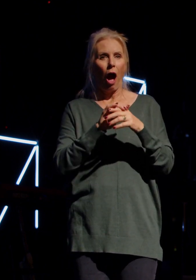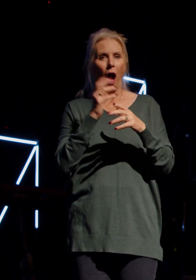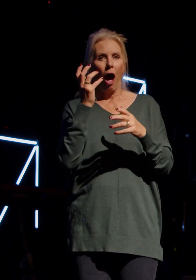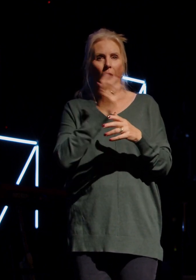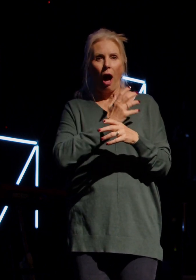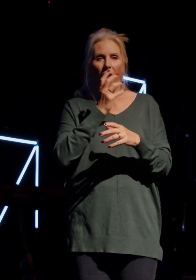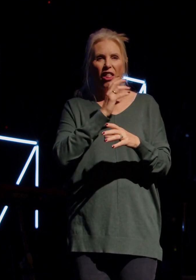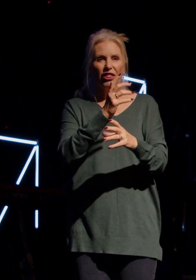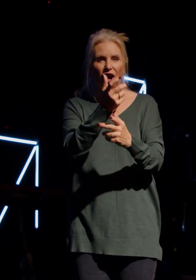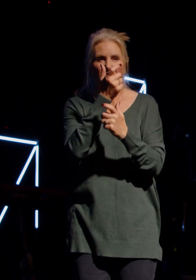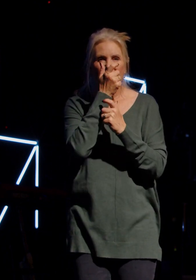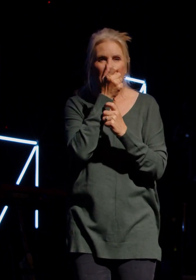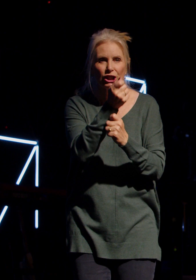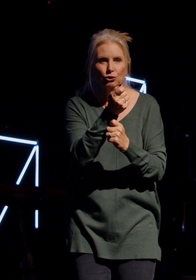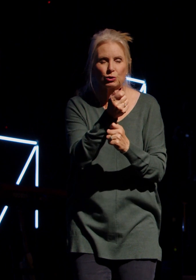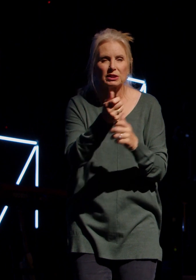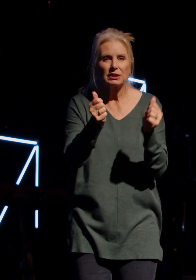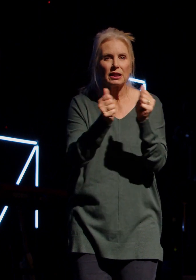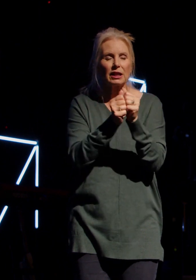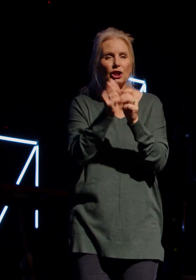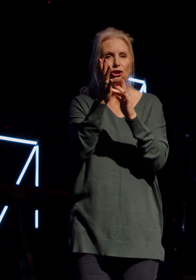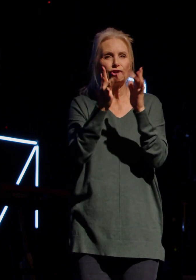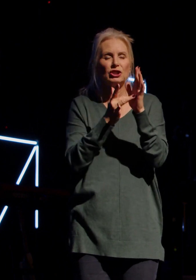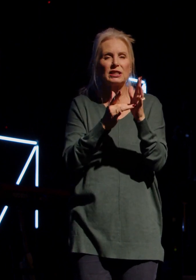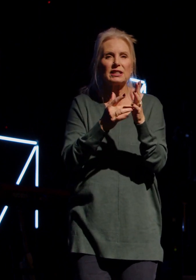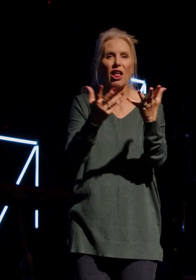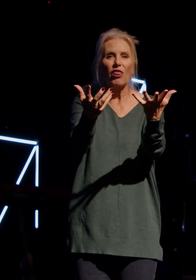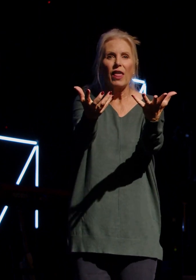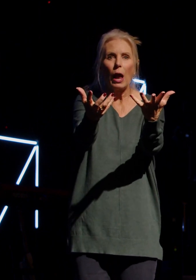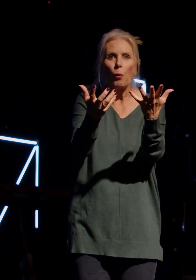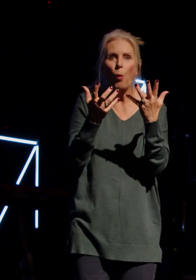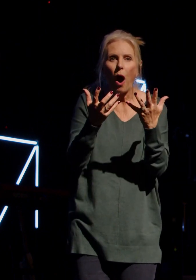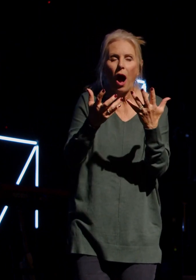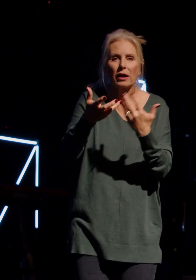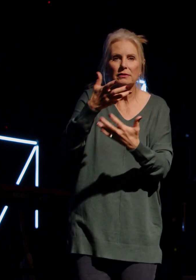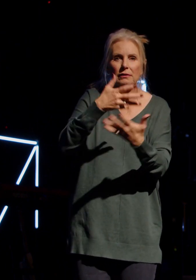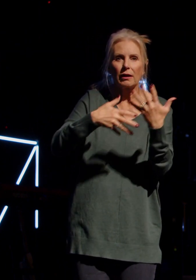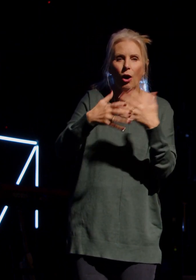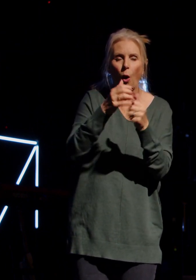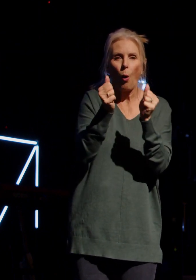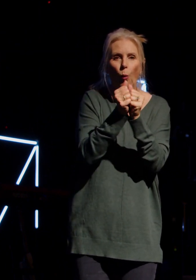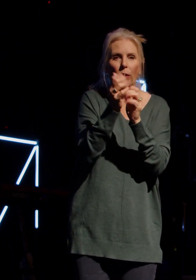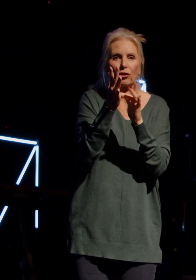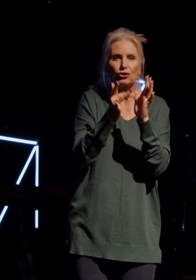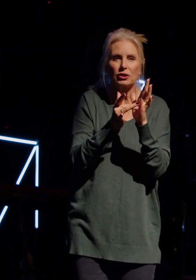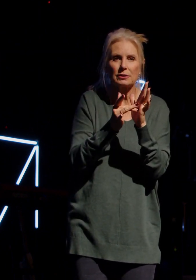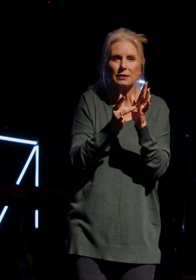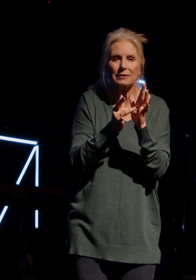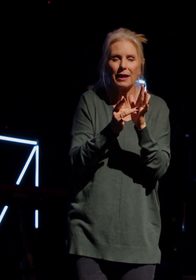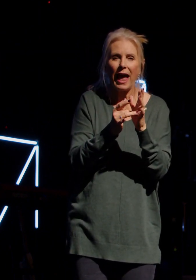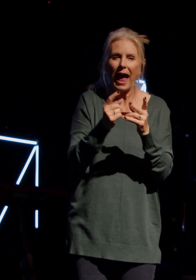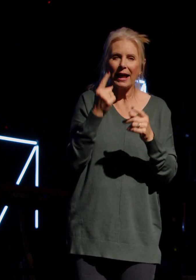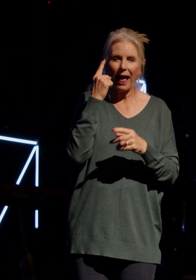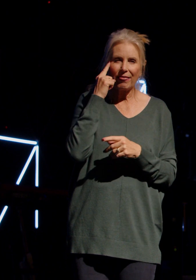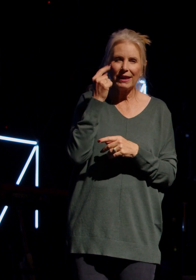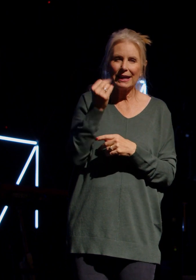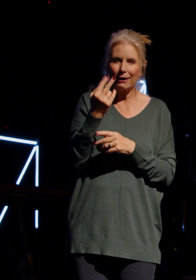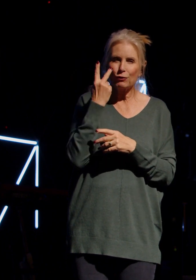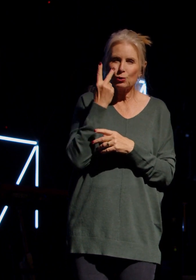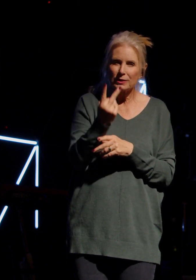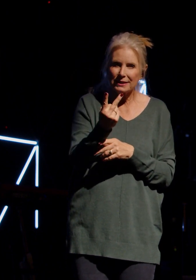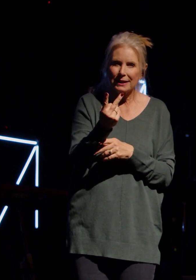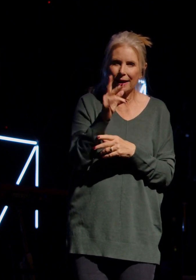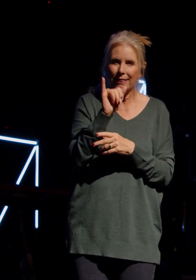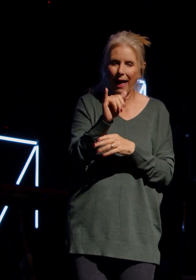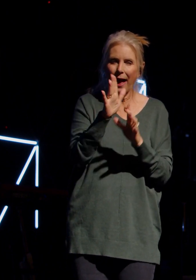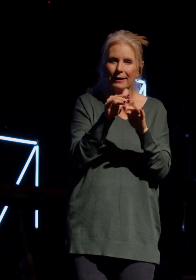him. They want to be around him. I think that's interesting when you look at Jesus and the way that he treats people all throughout the Gospels.